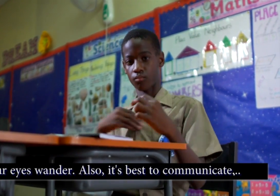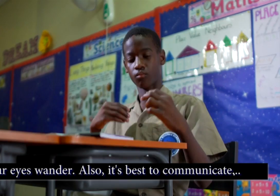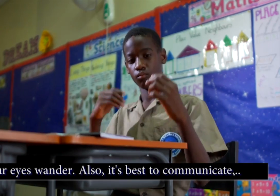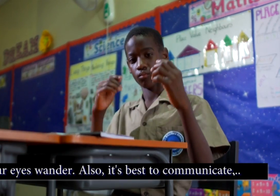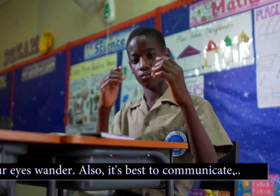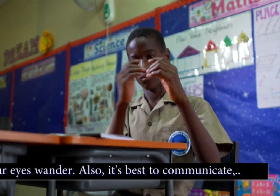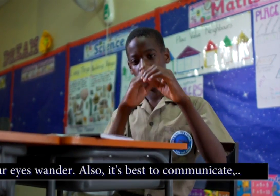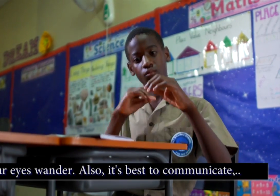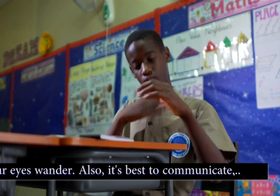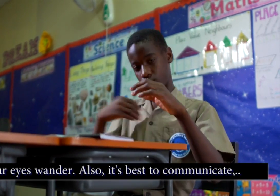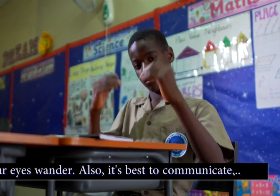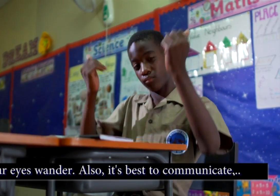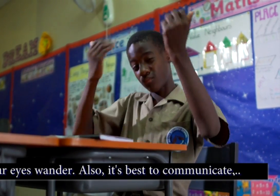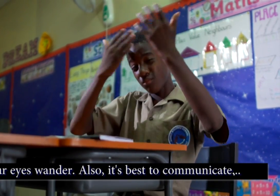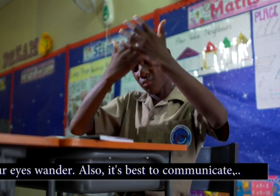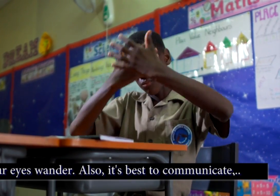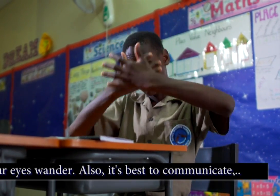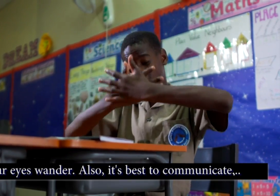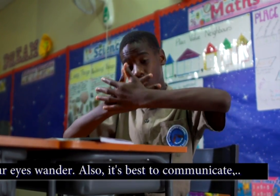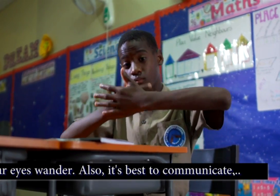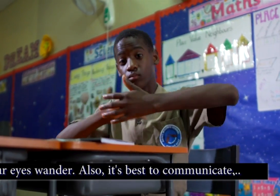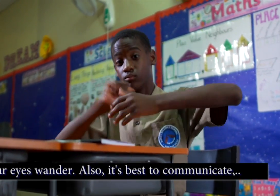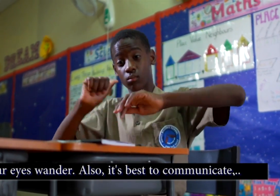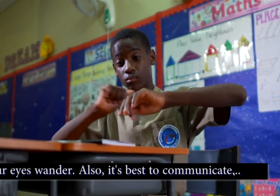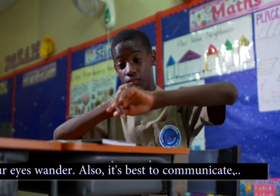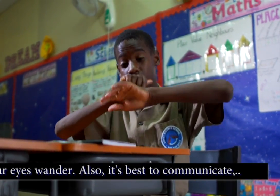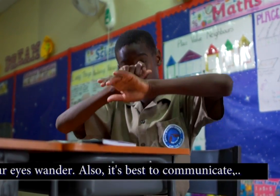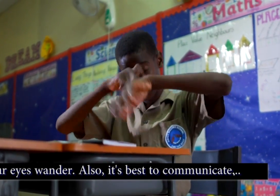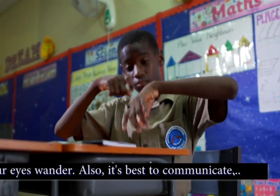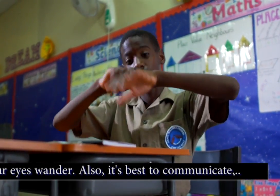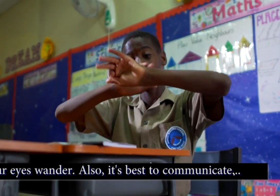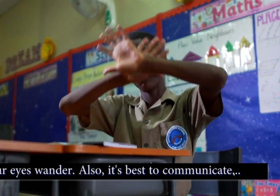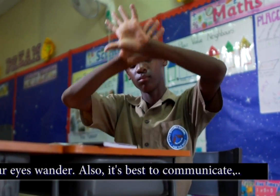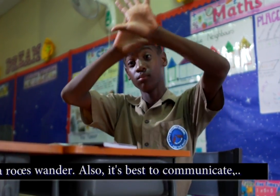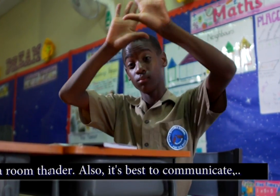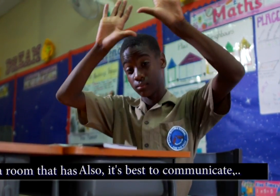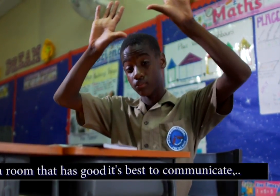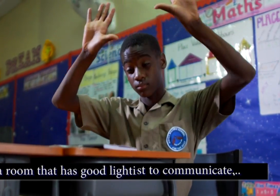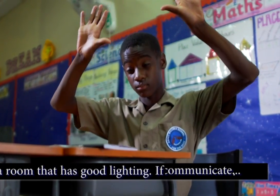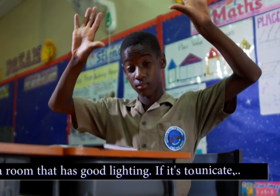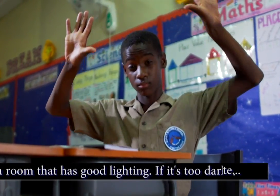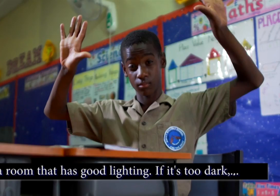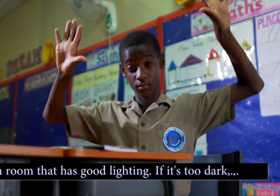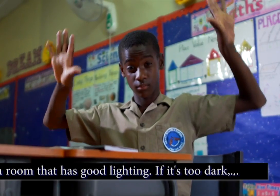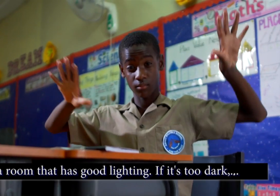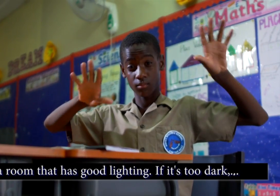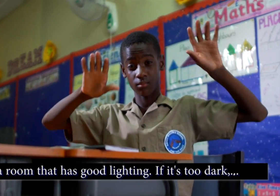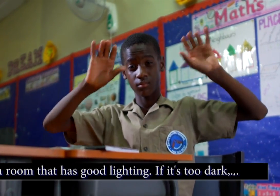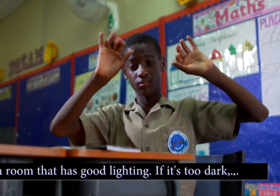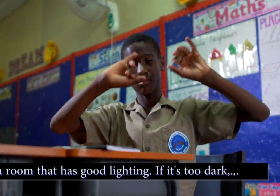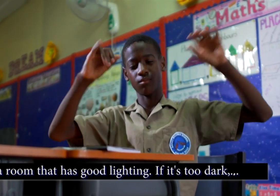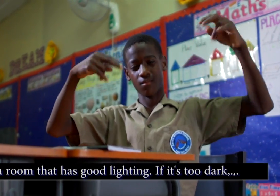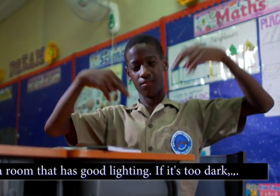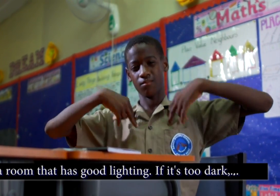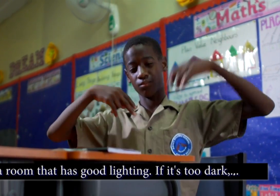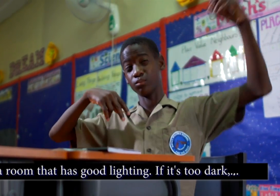to let your eyes wander. Also, it's best to communicate in a room that has